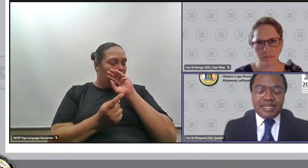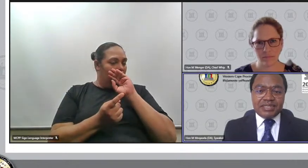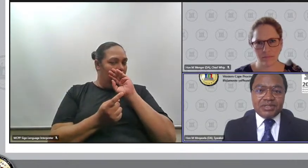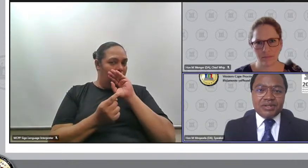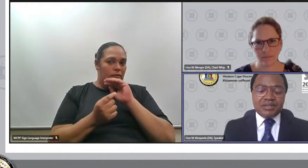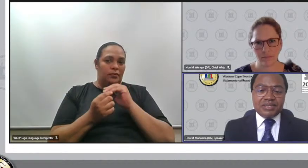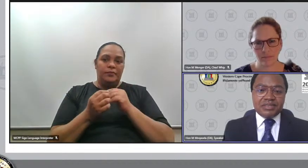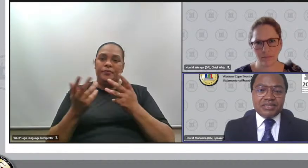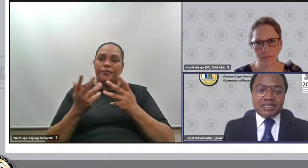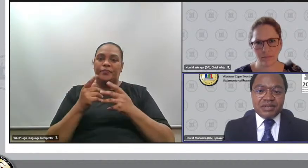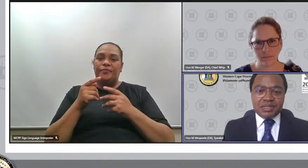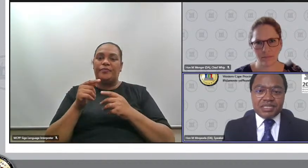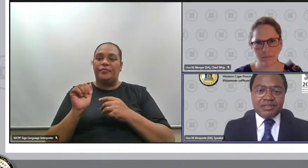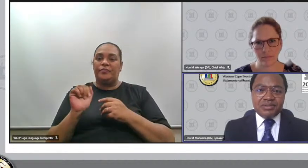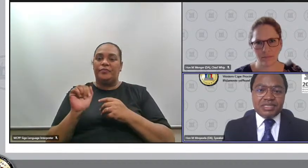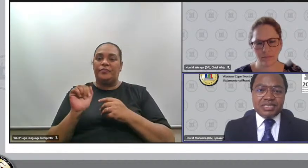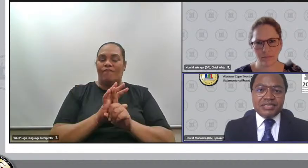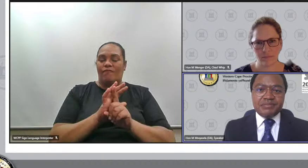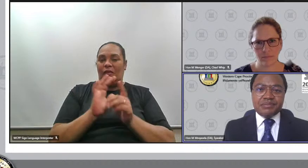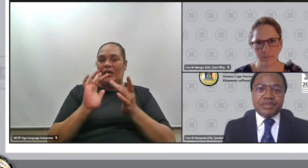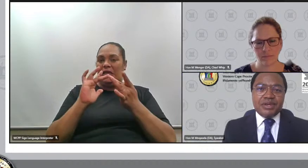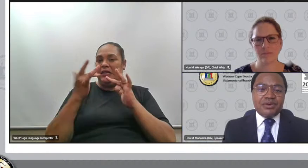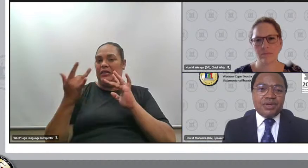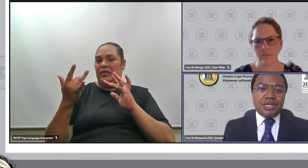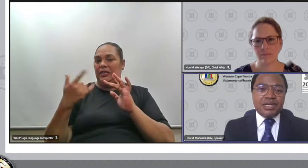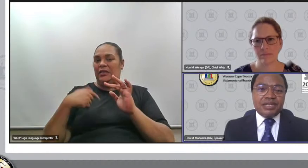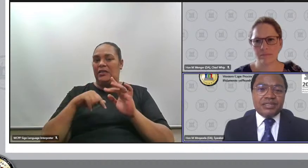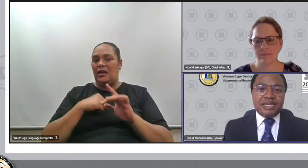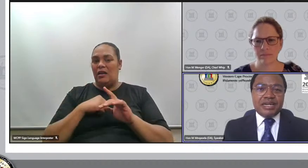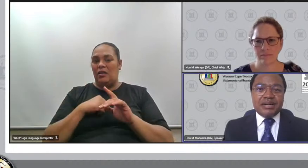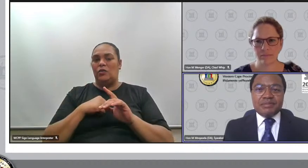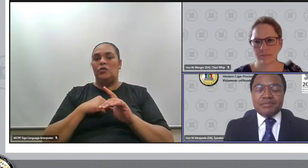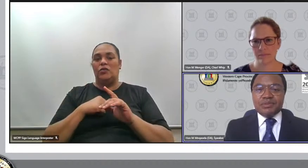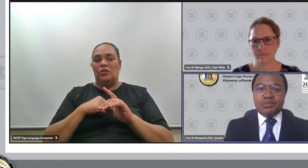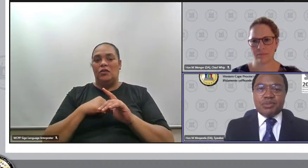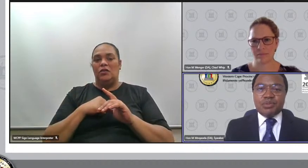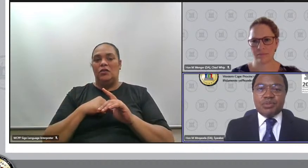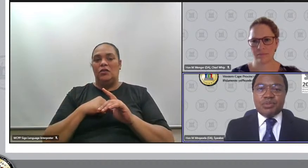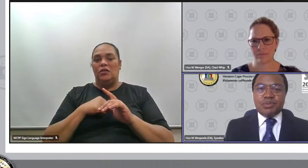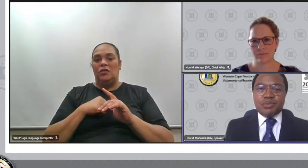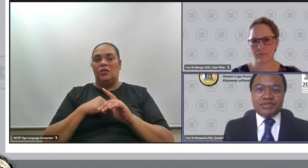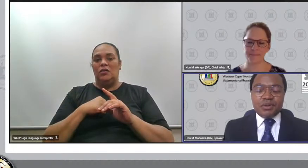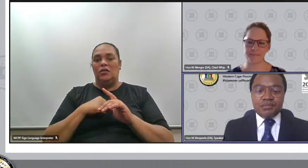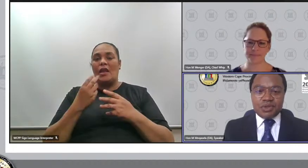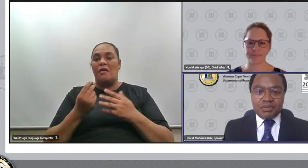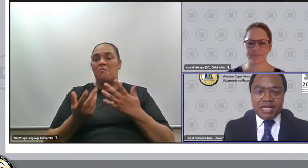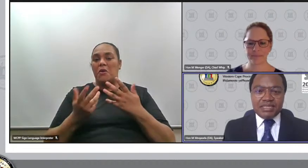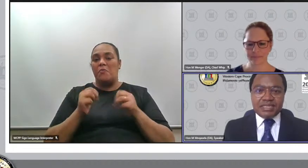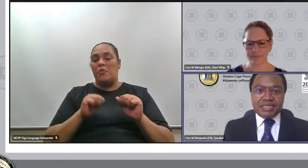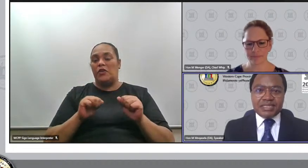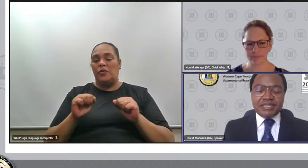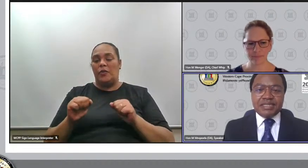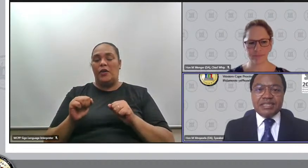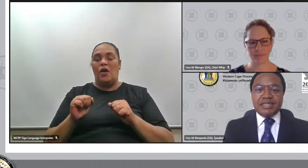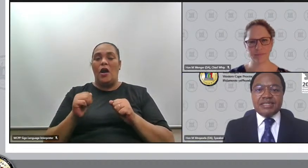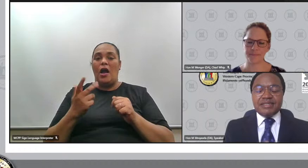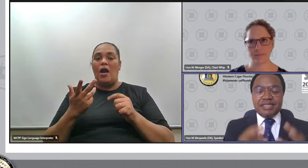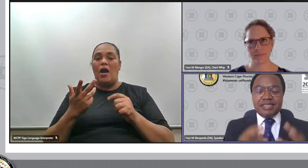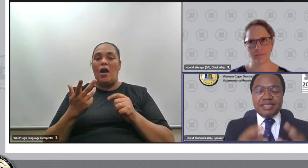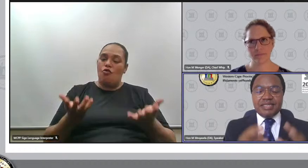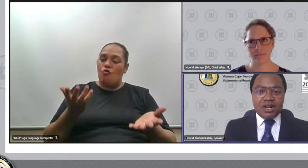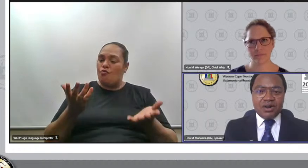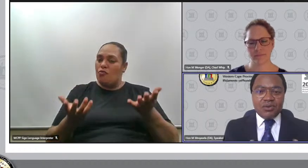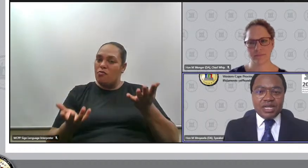there's attacks on our cybersecurity, where there are possibilities of compromising